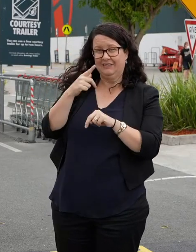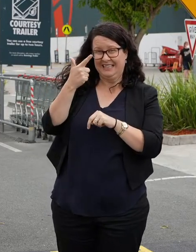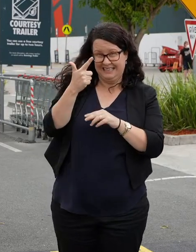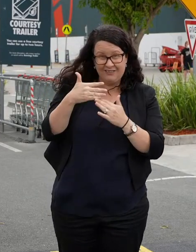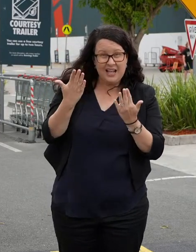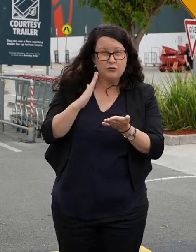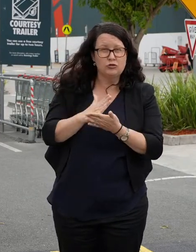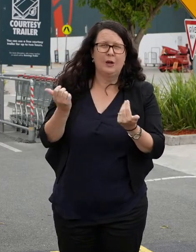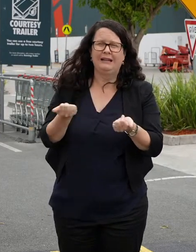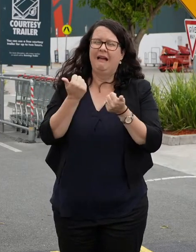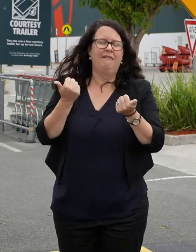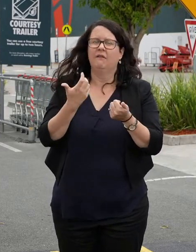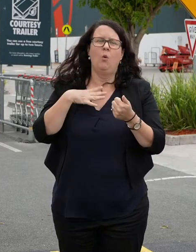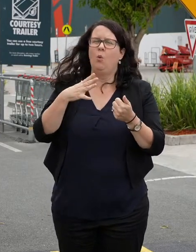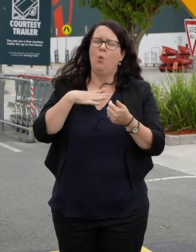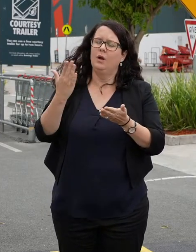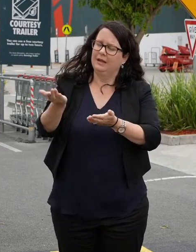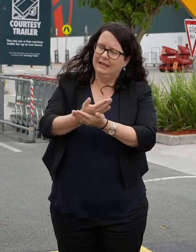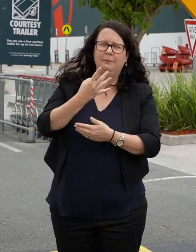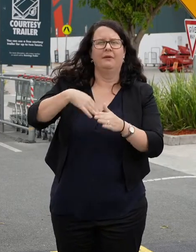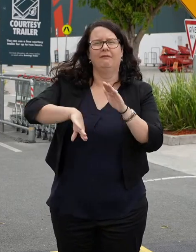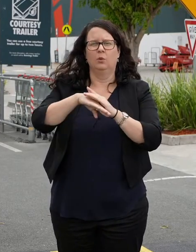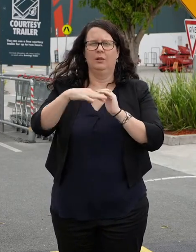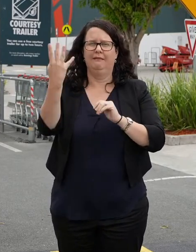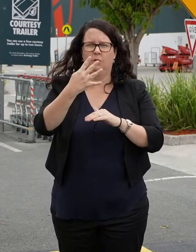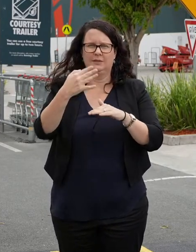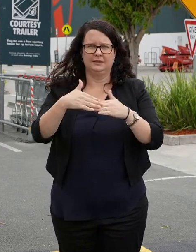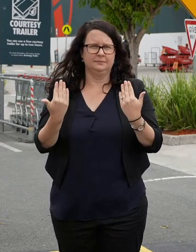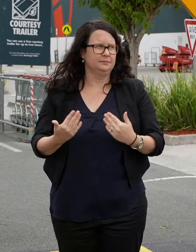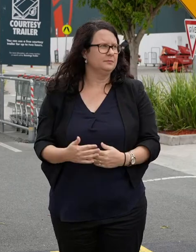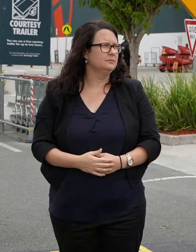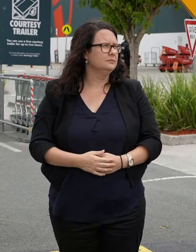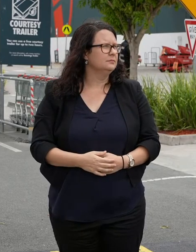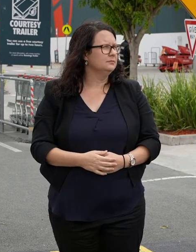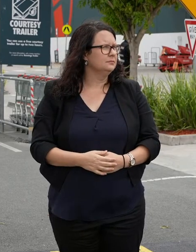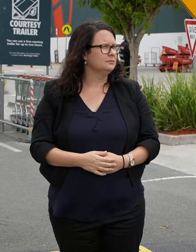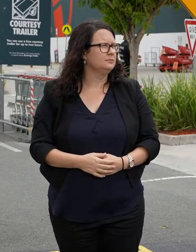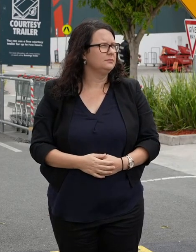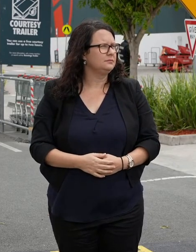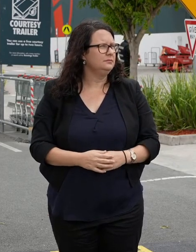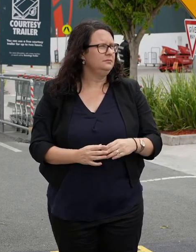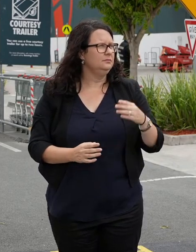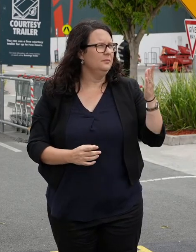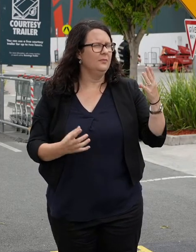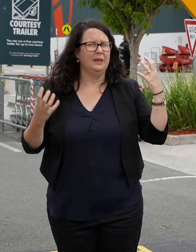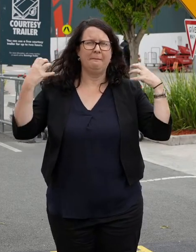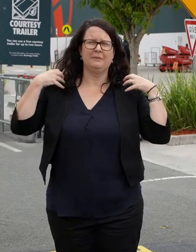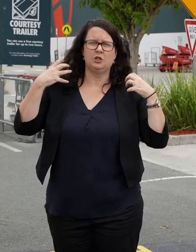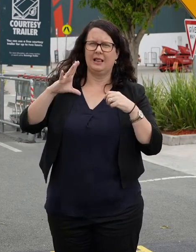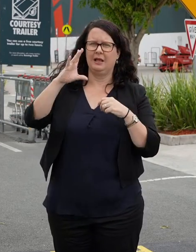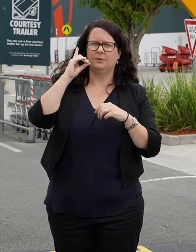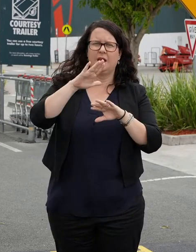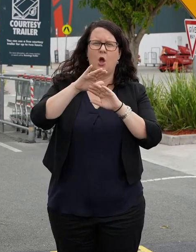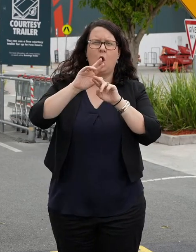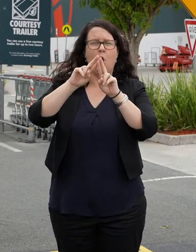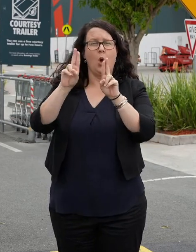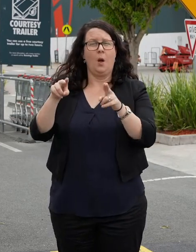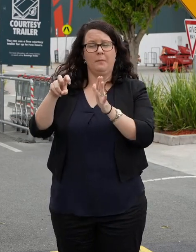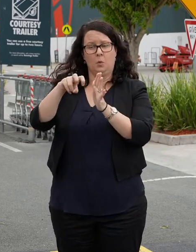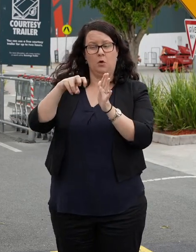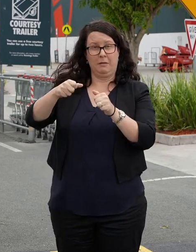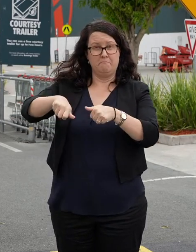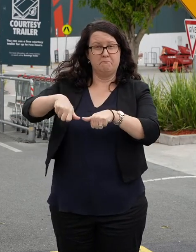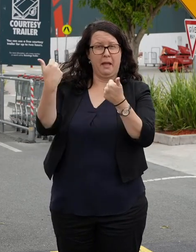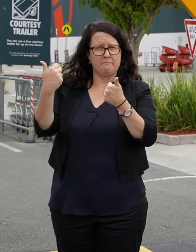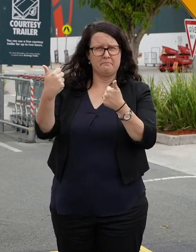is adequate or whether we need to keep with 14 days. Commissioner Golchevsky the week before said that the home quarantine trial went extremely well. Why